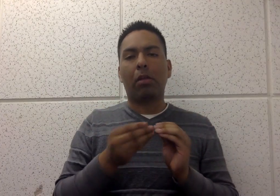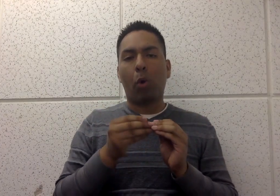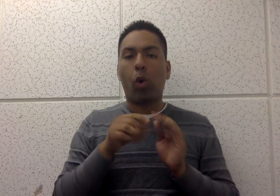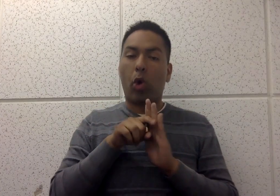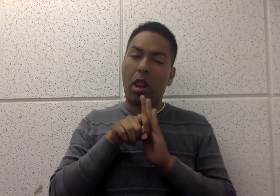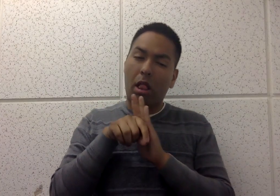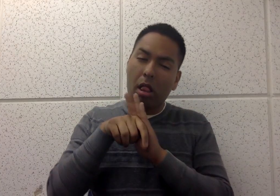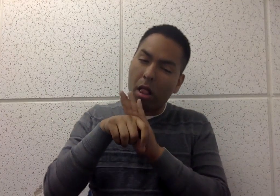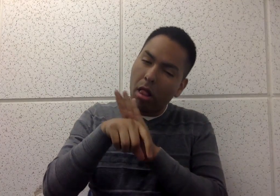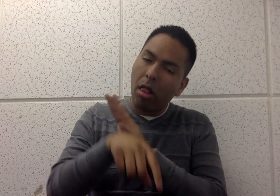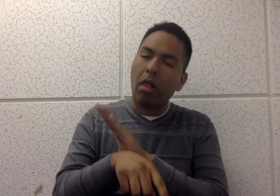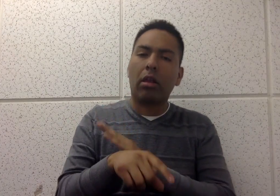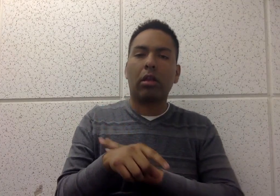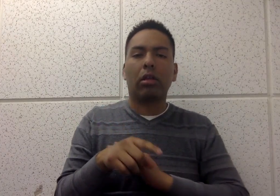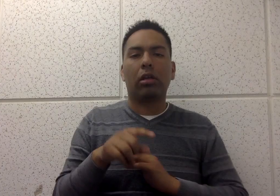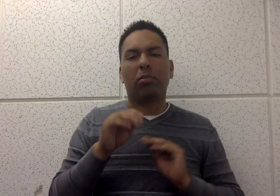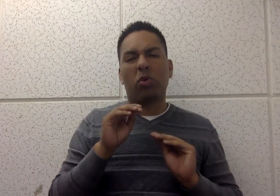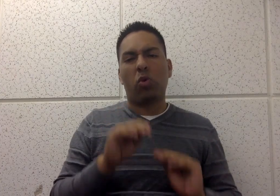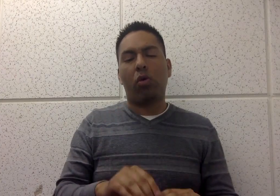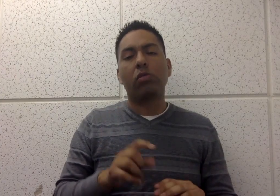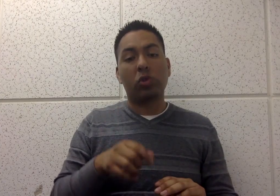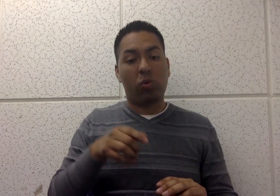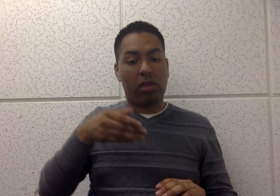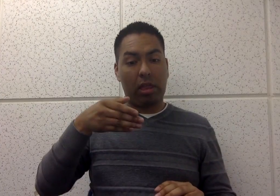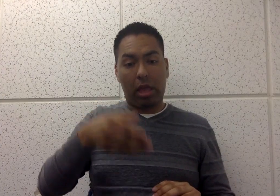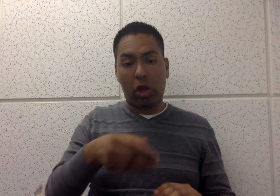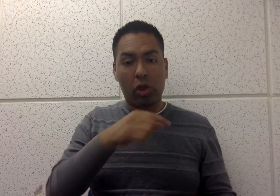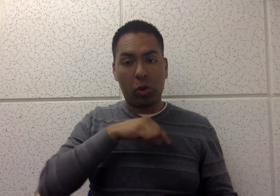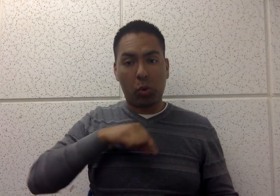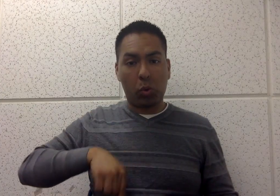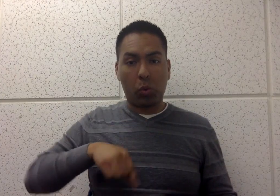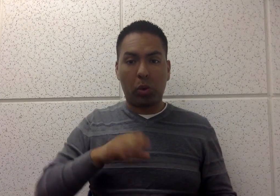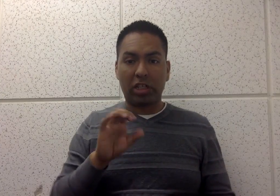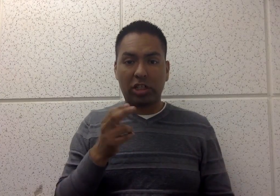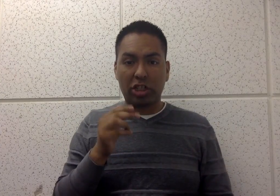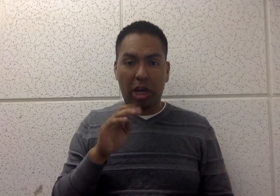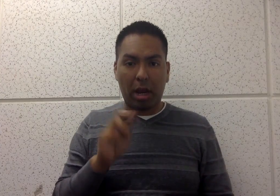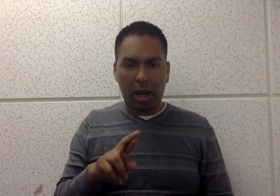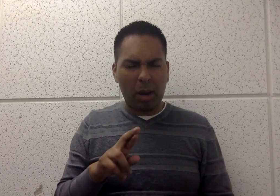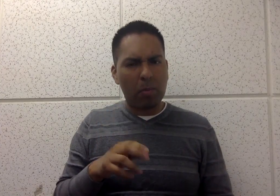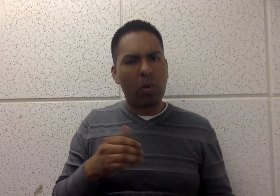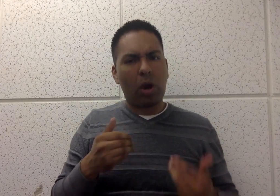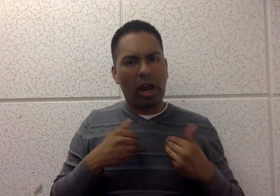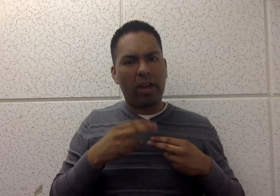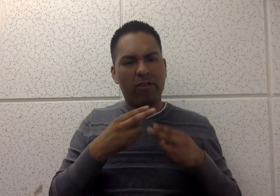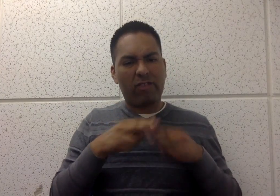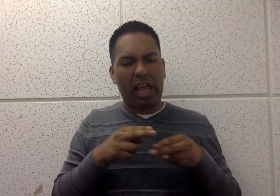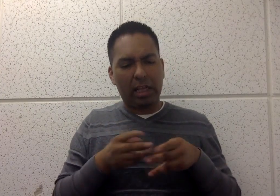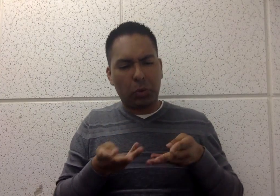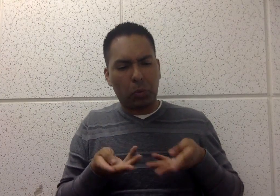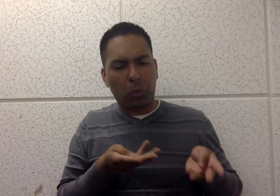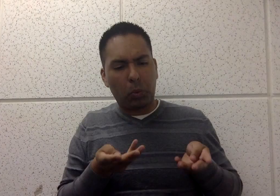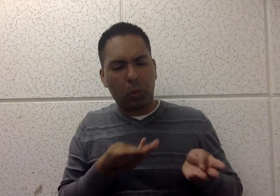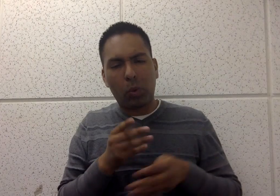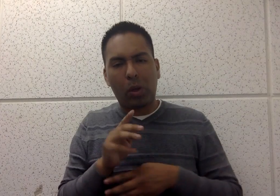queen's in there somewhere. She just lays eggs. There's the larvae, and they consume most of the food, and this is true of most ants, that the ants you